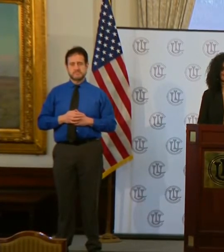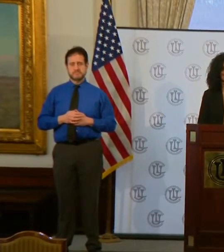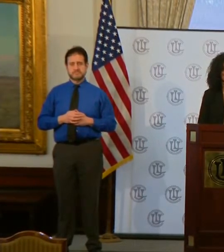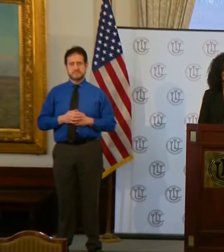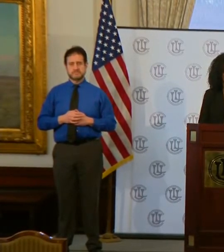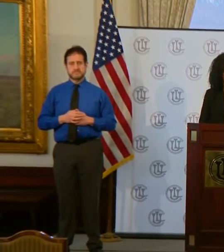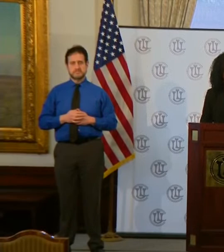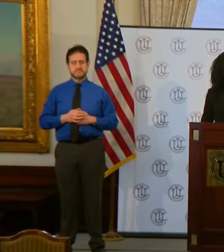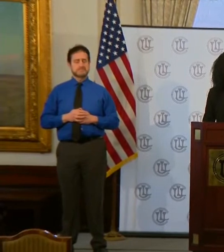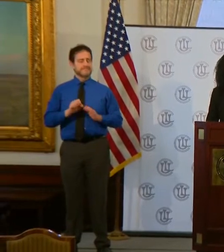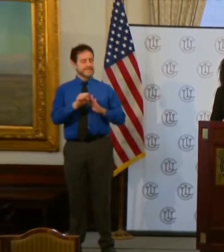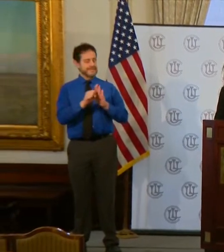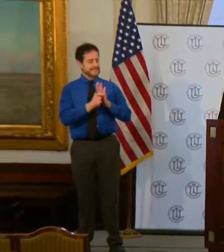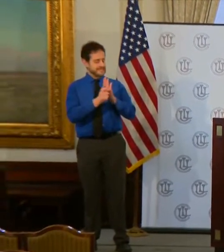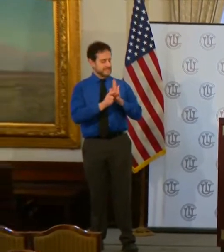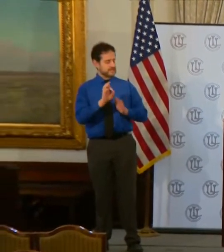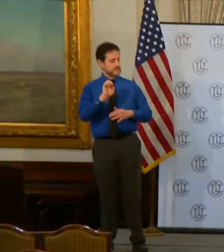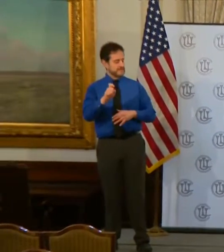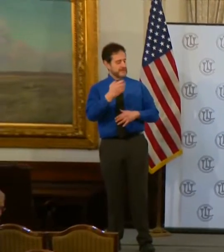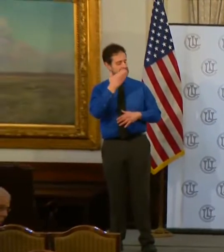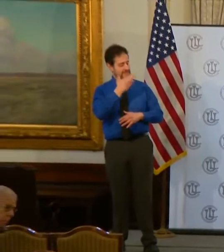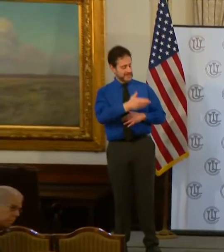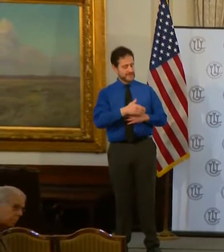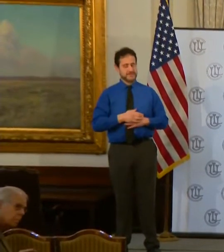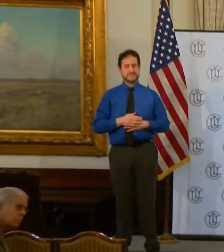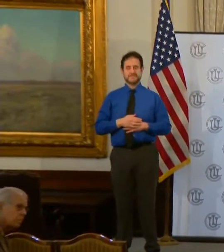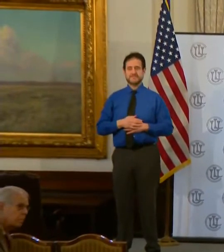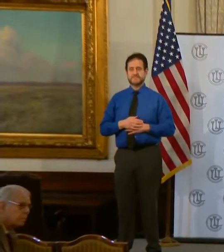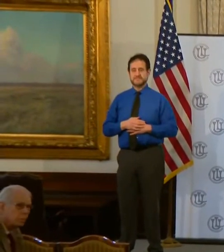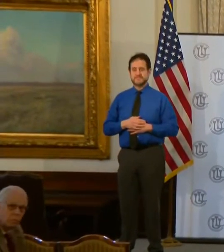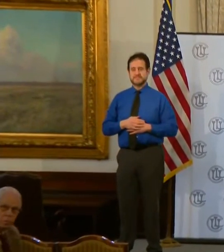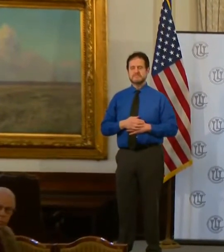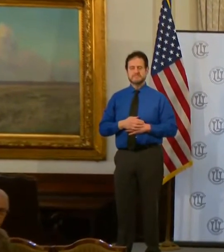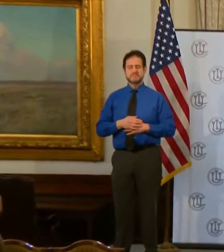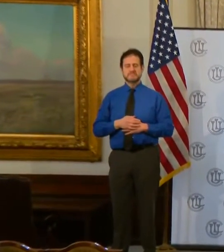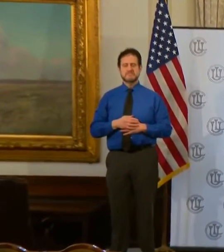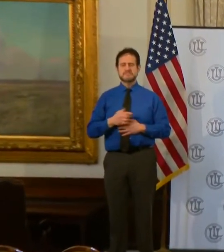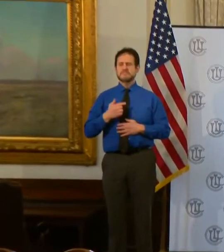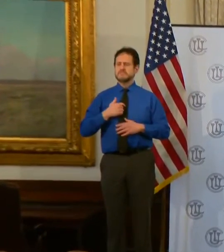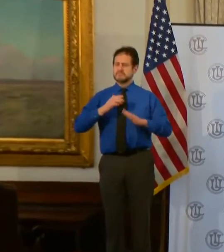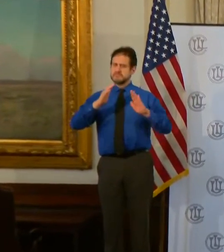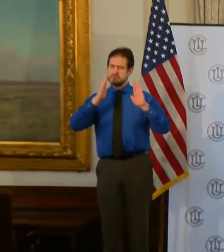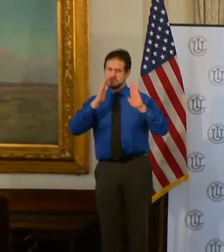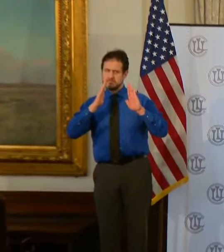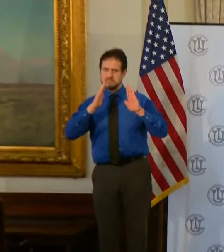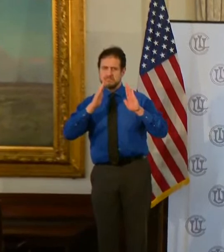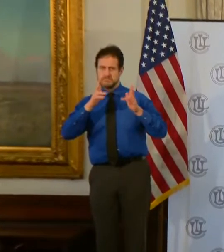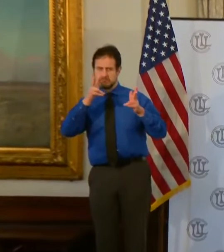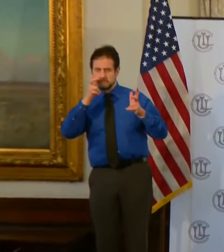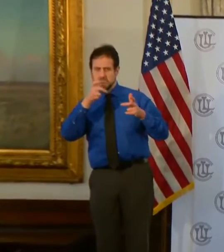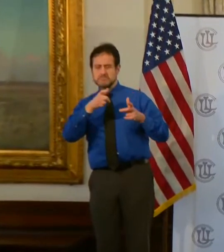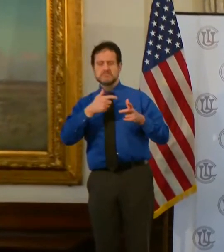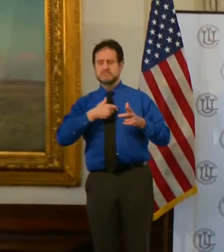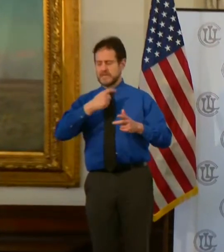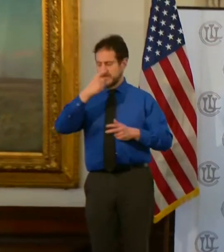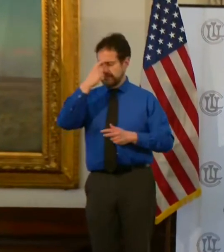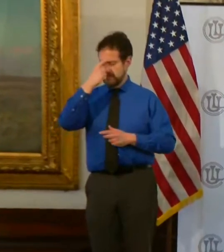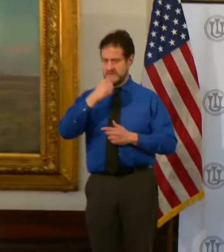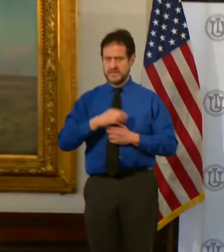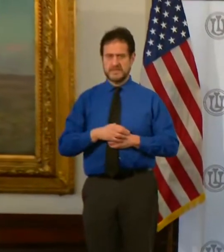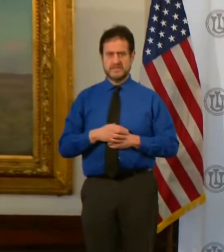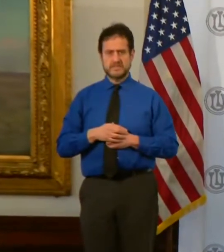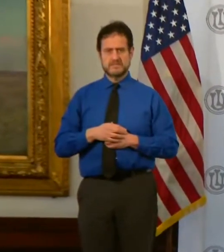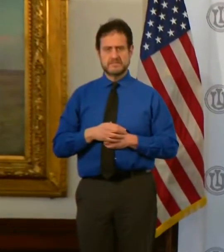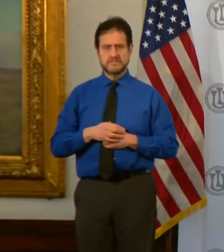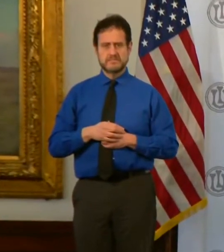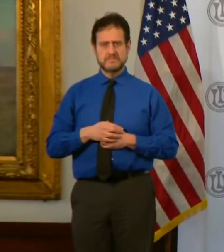State's Attorney Foxx, thank you. Of course. As I'm listening, I can't help but think that